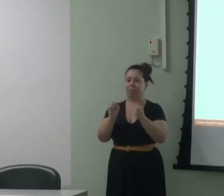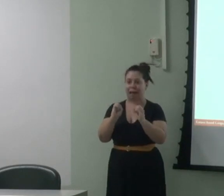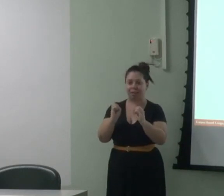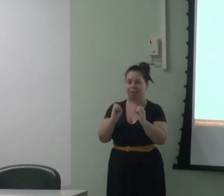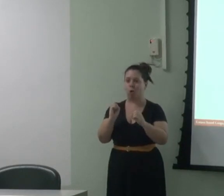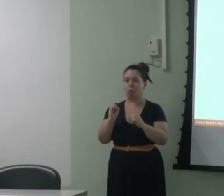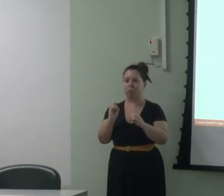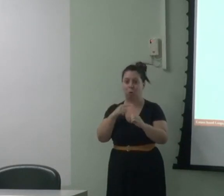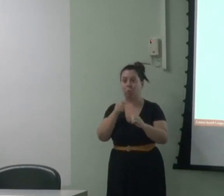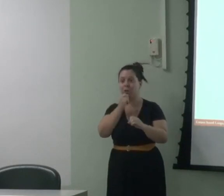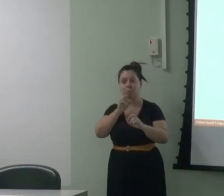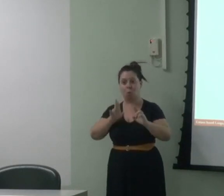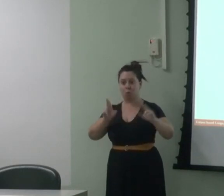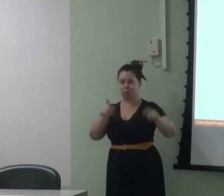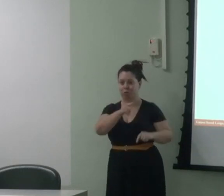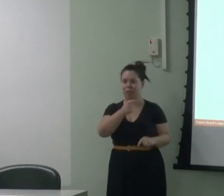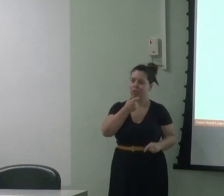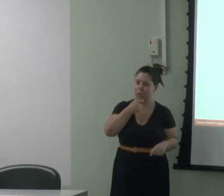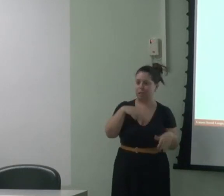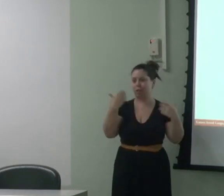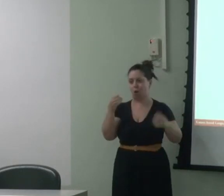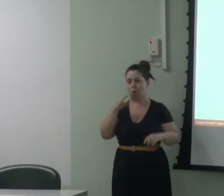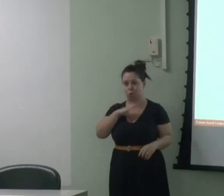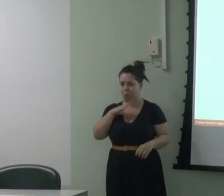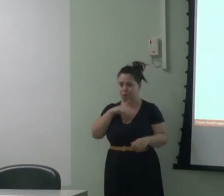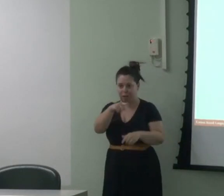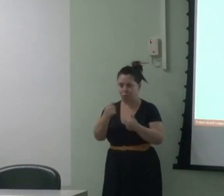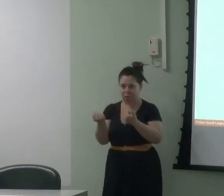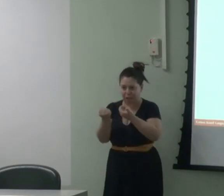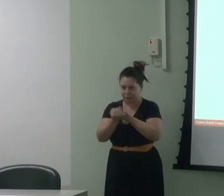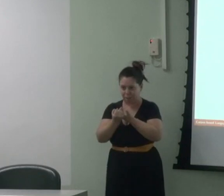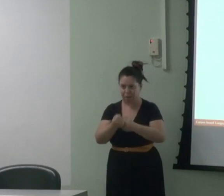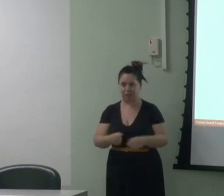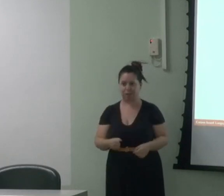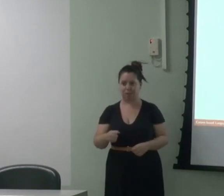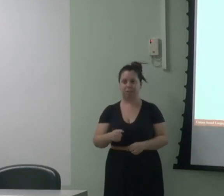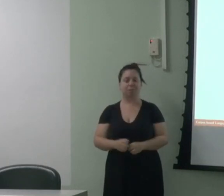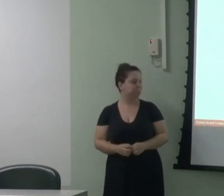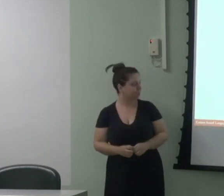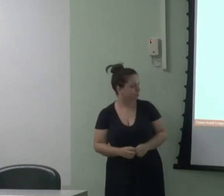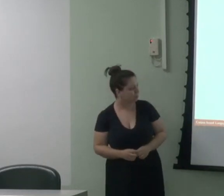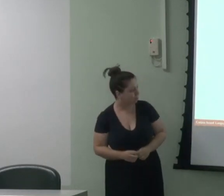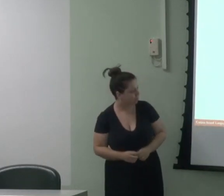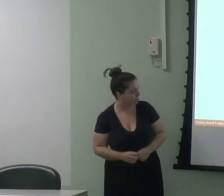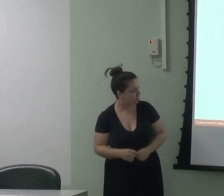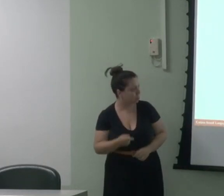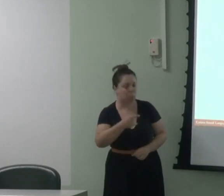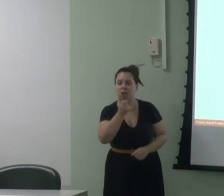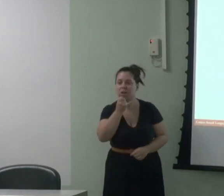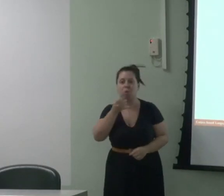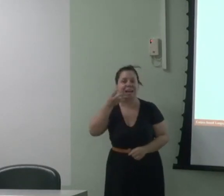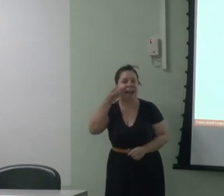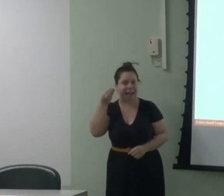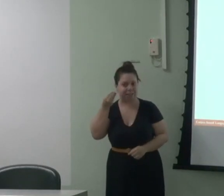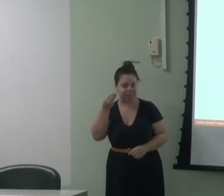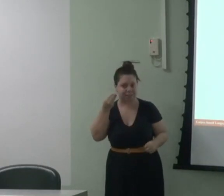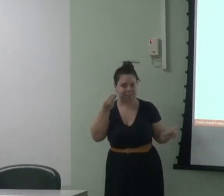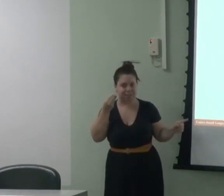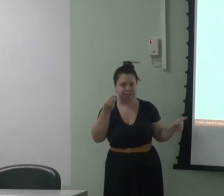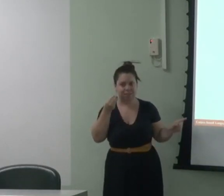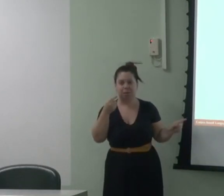the auxiliary verb, the article. And for the cat, there is